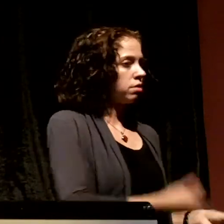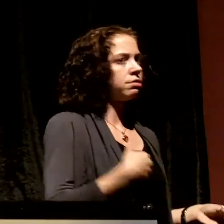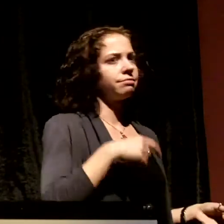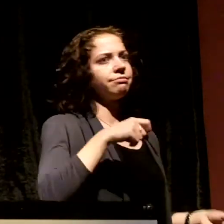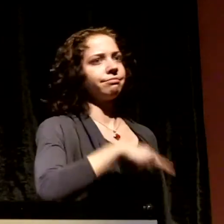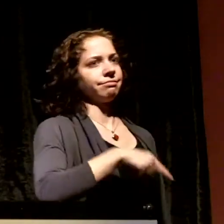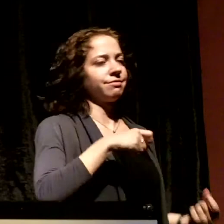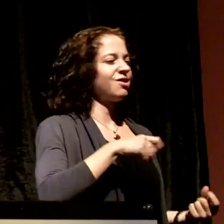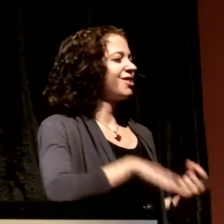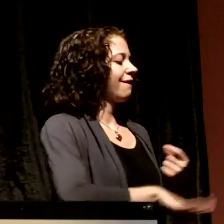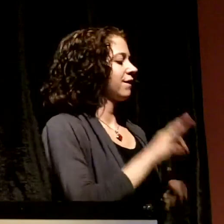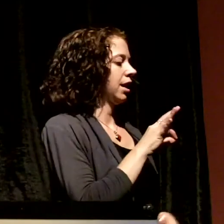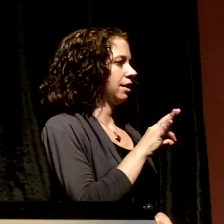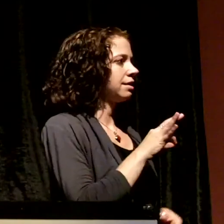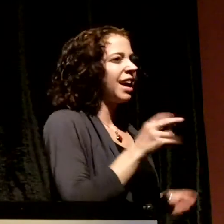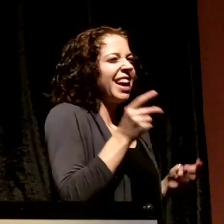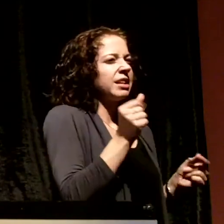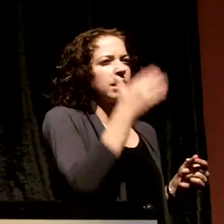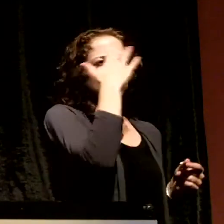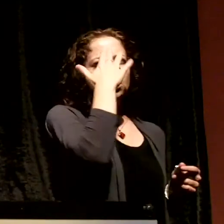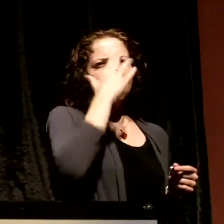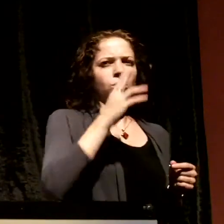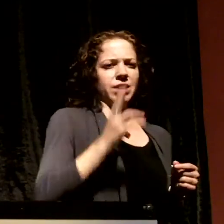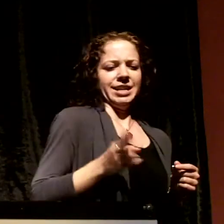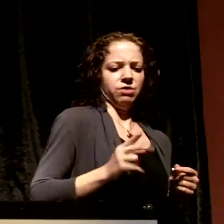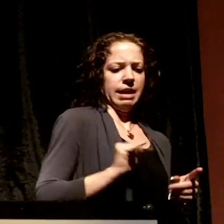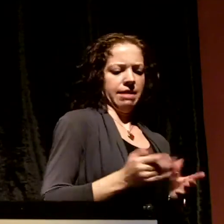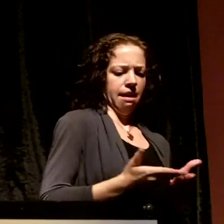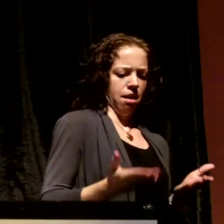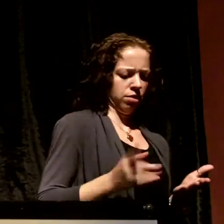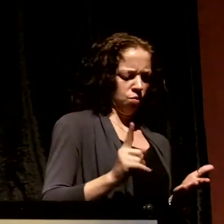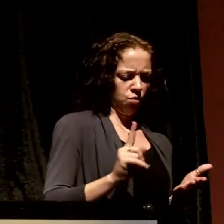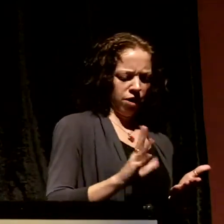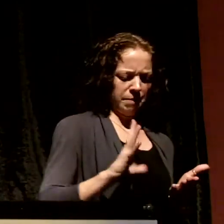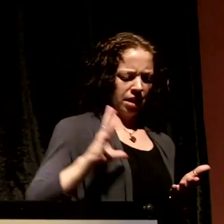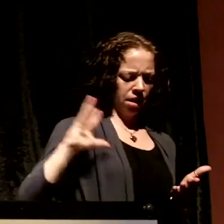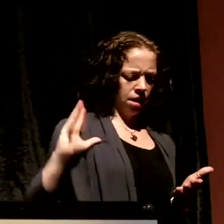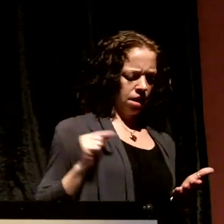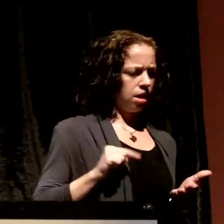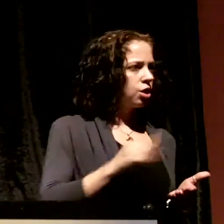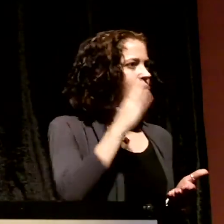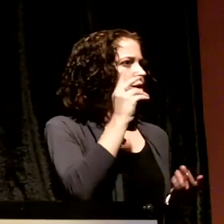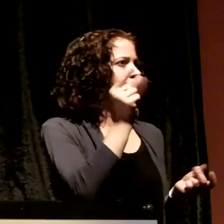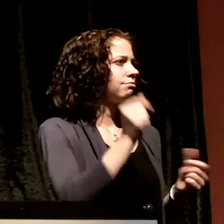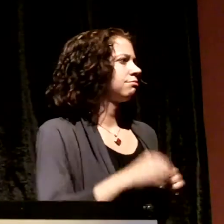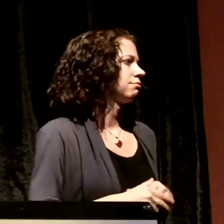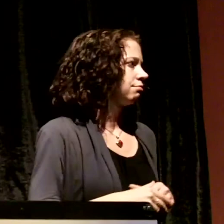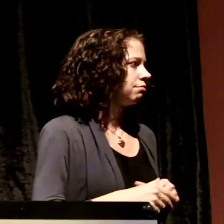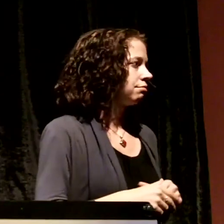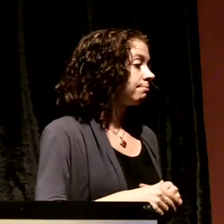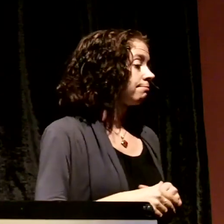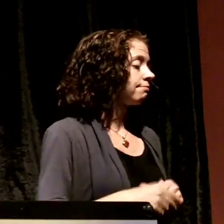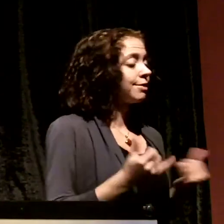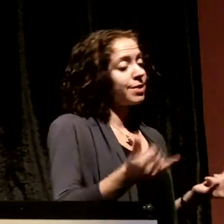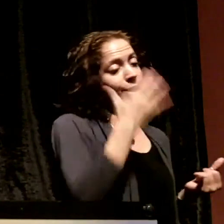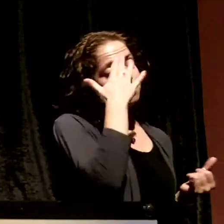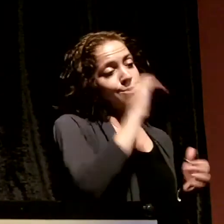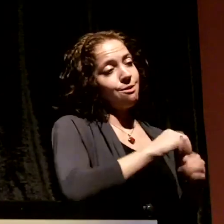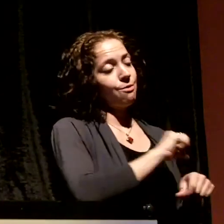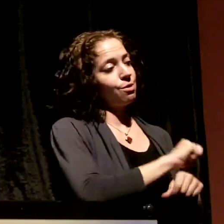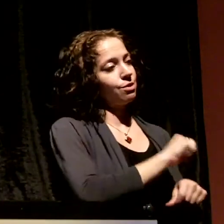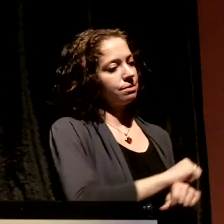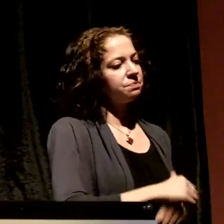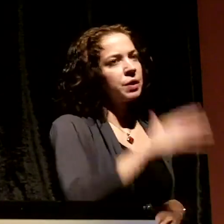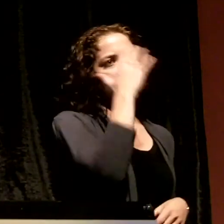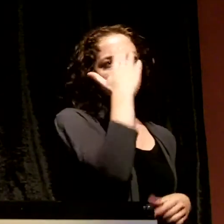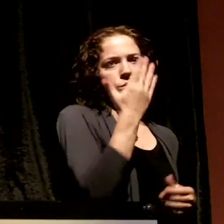know the history on any object, and there's so much more you can do with it. So, now you know how it works. You know some of the things it's good